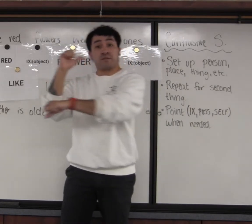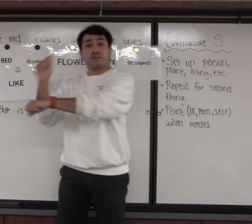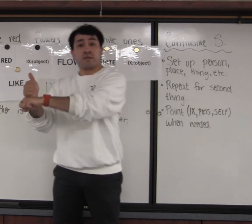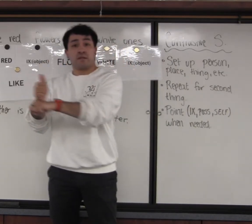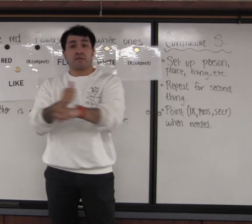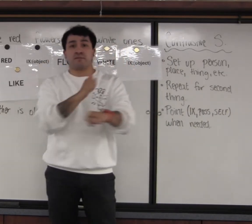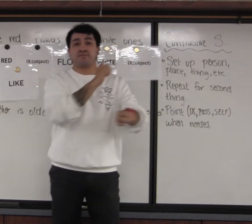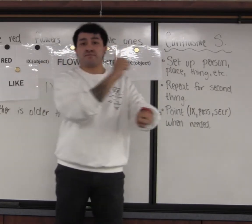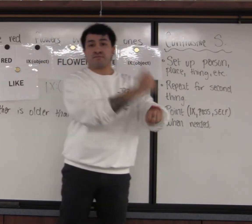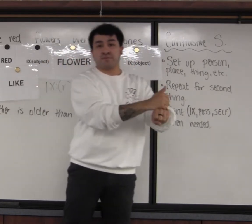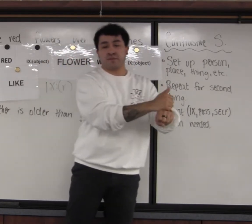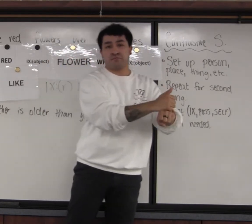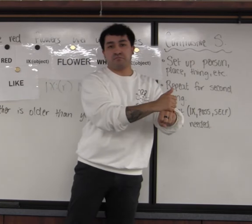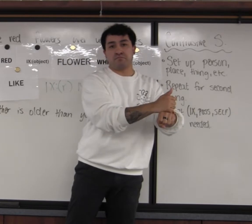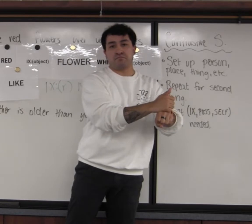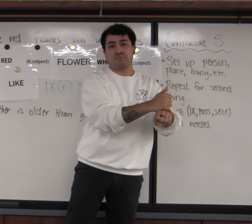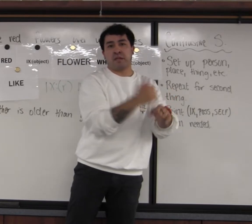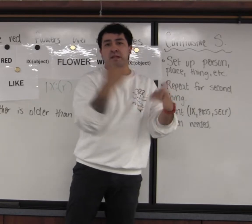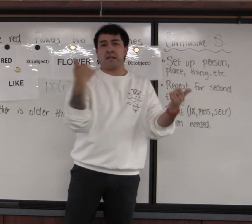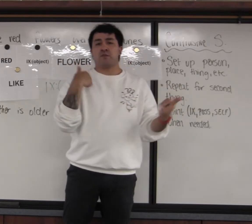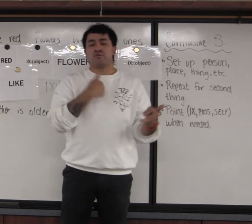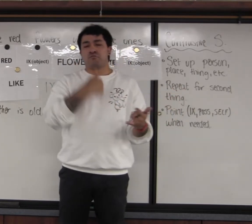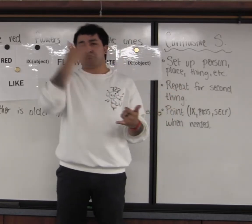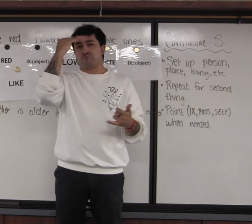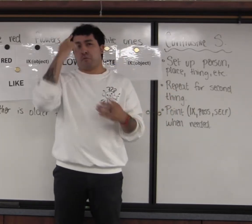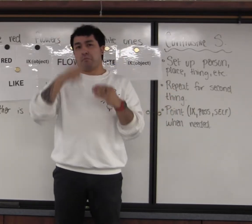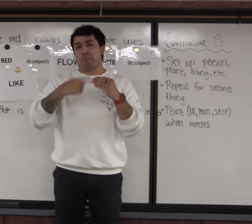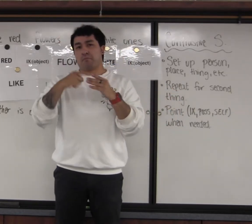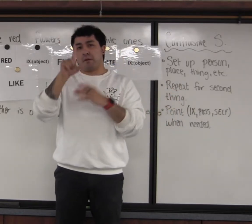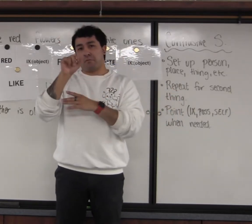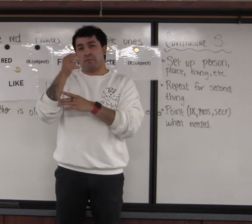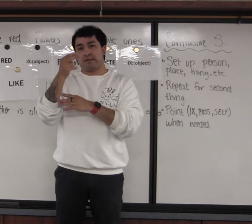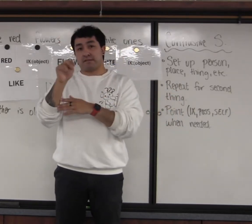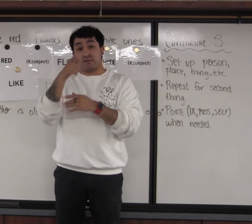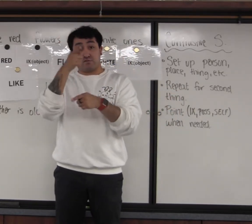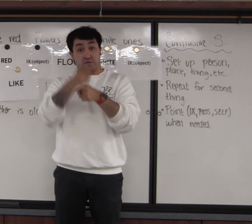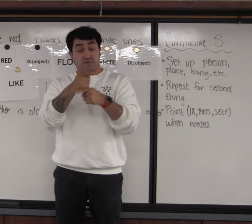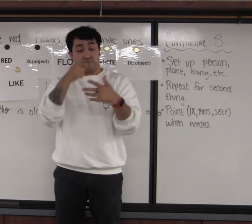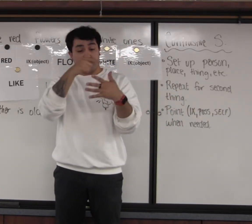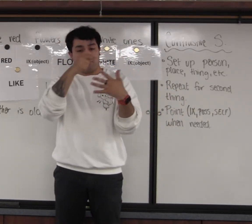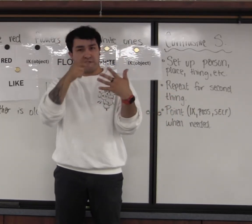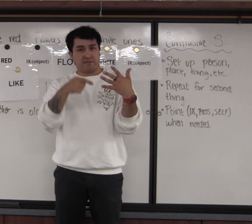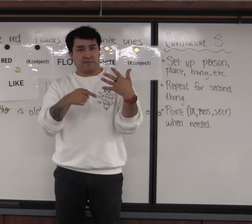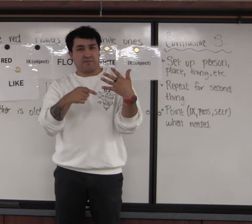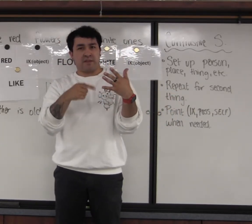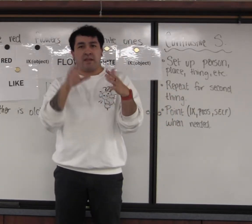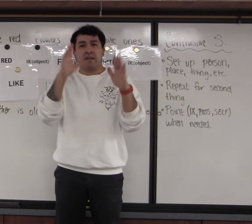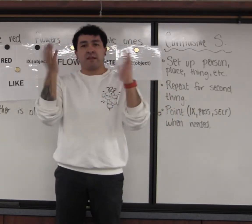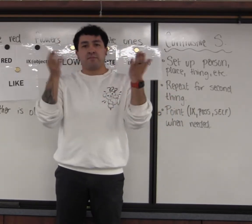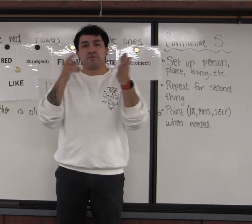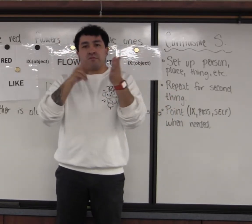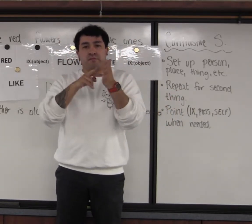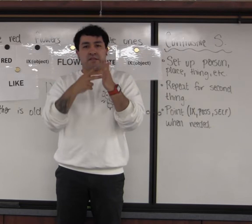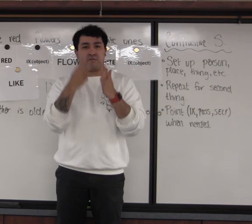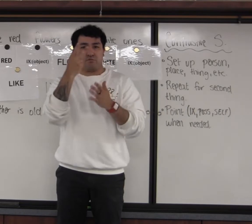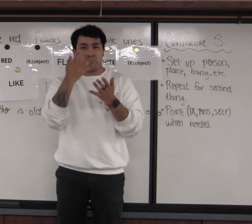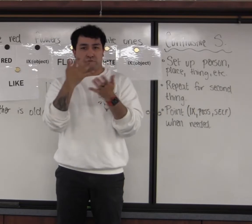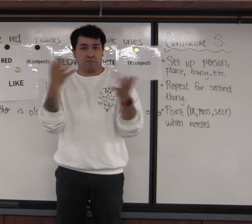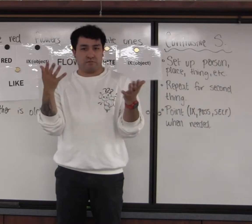la la la la la, setting things up, and then we can talk about them. So remember, there is listing,